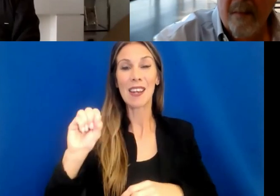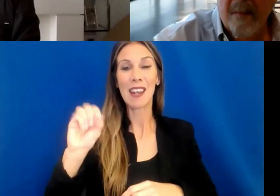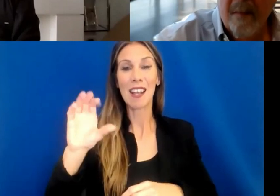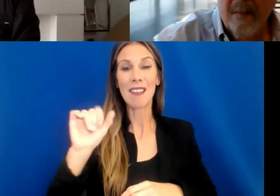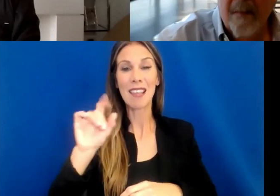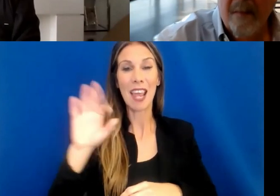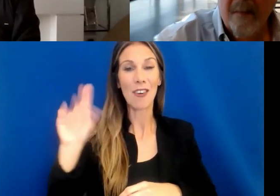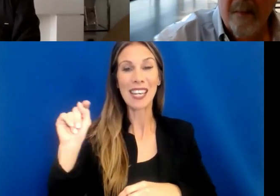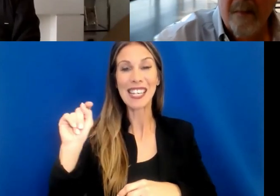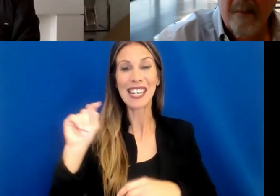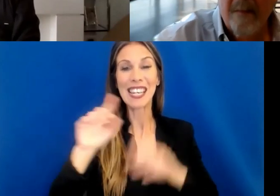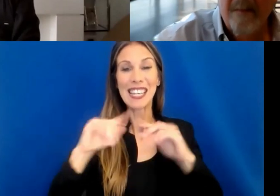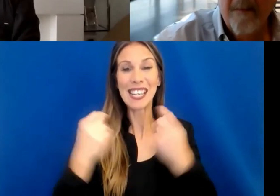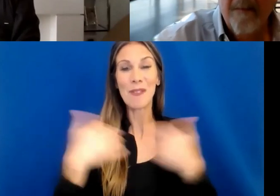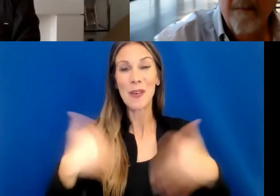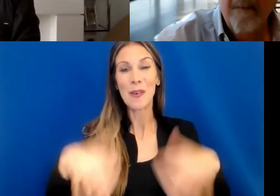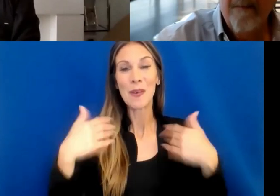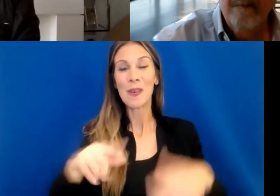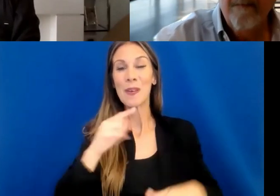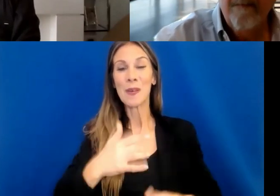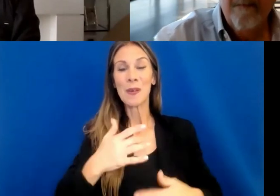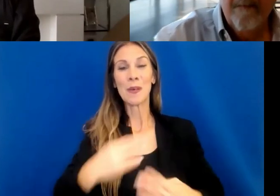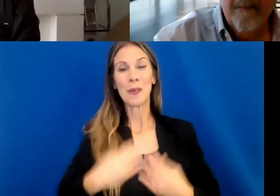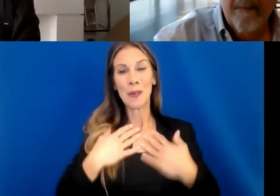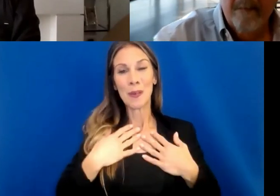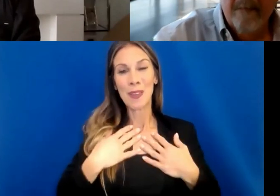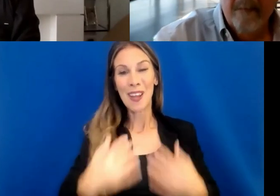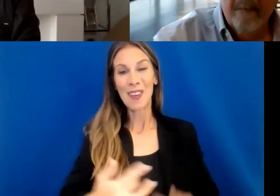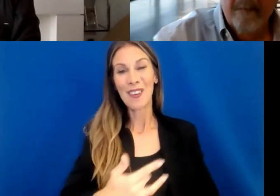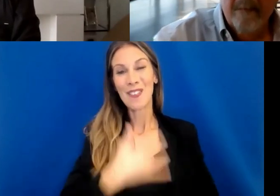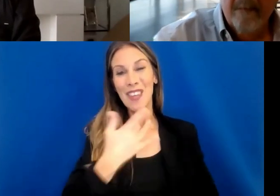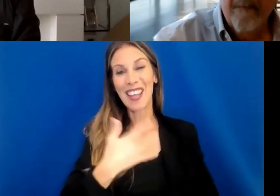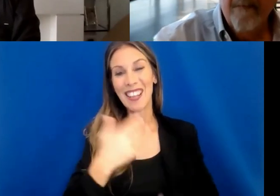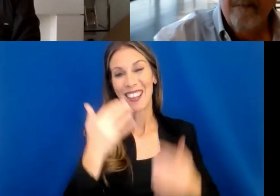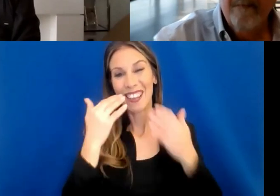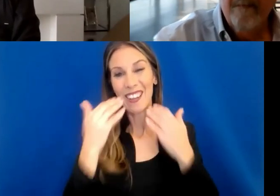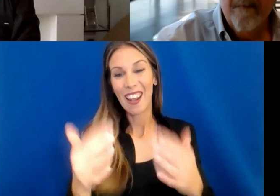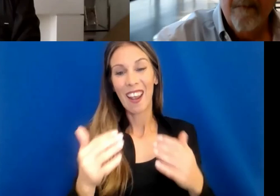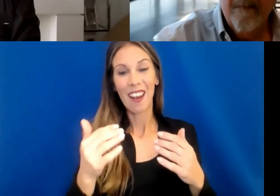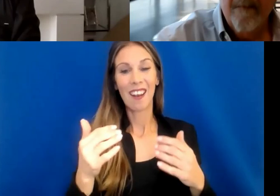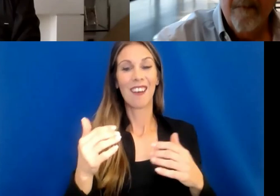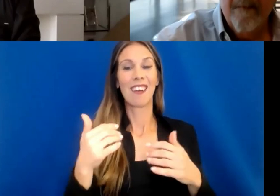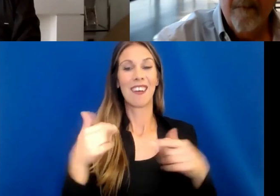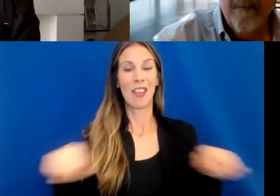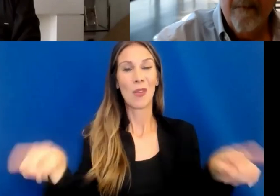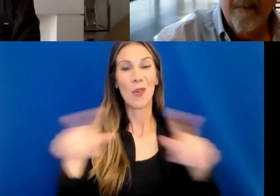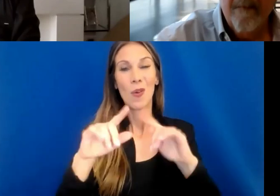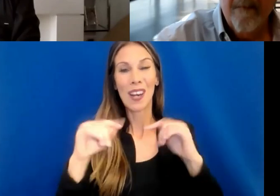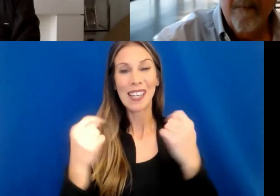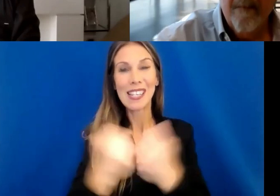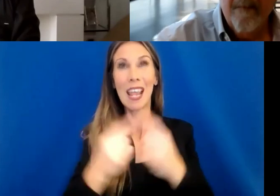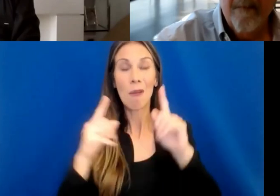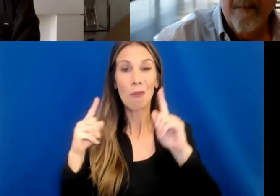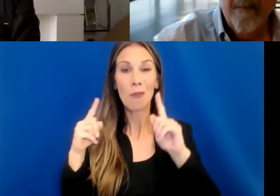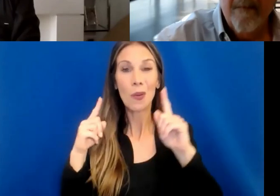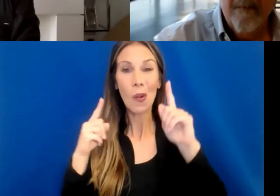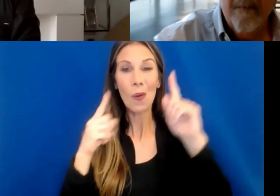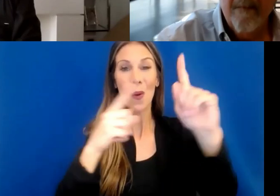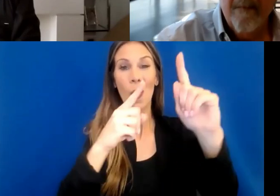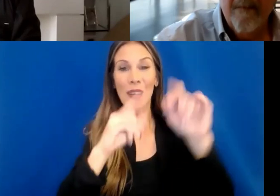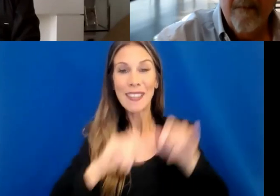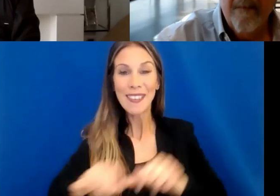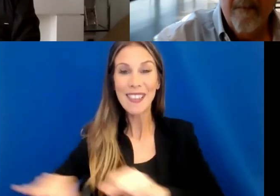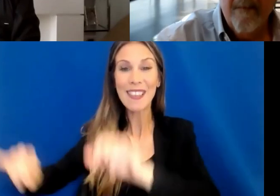It is so gratifying to have a team that's pulling at the same kinds of objectives, not just as a matter